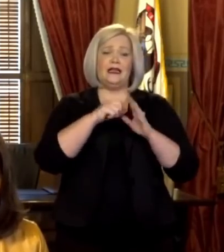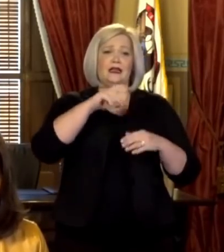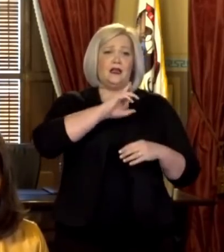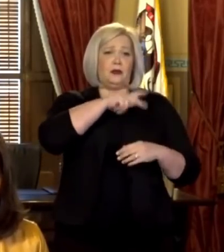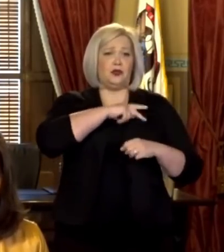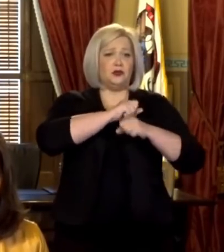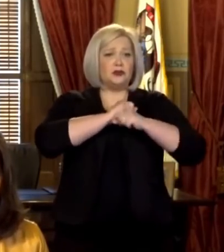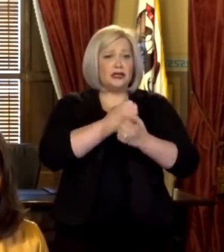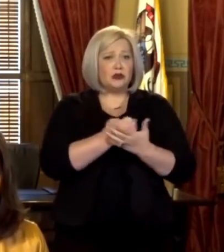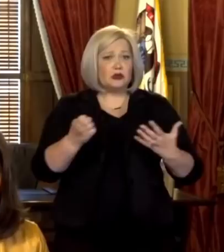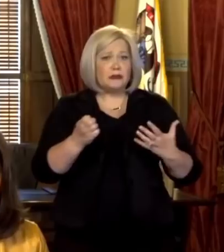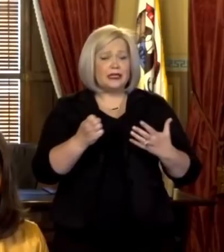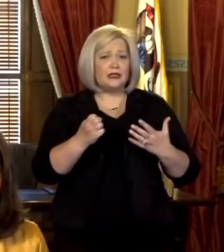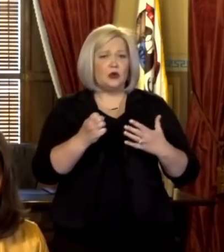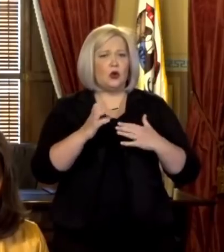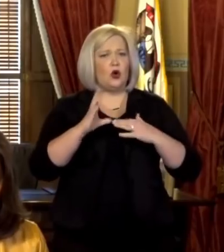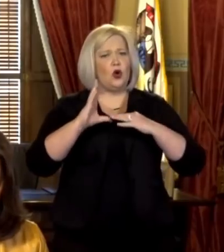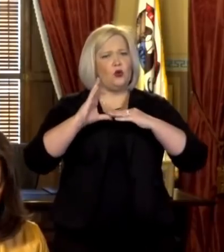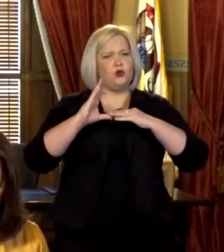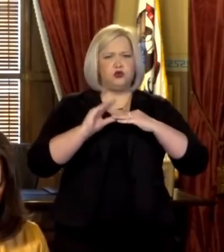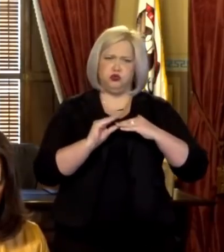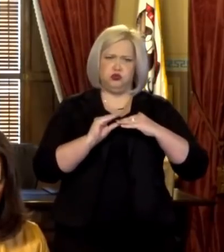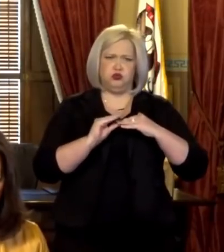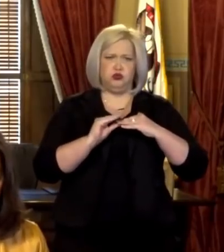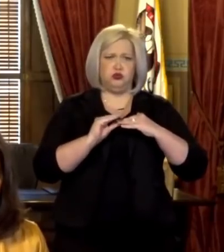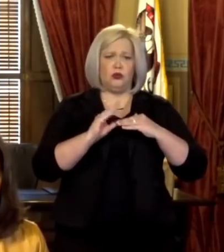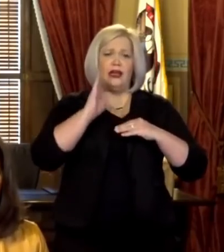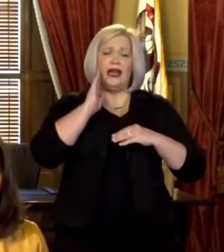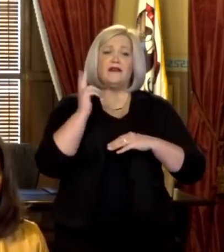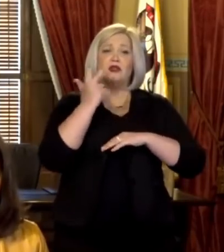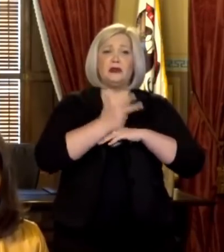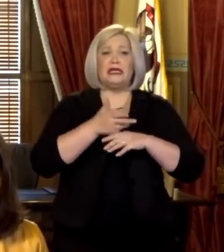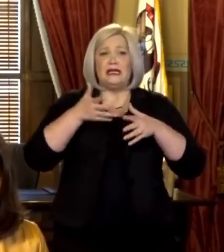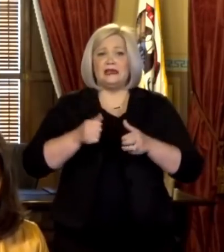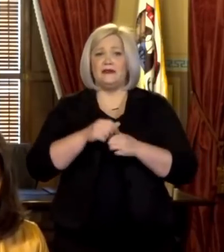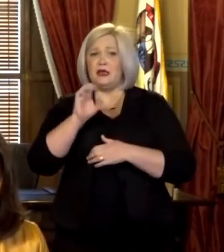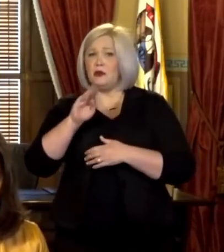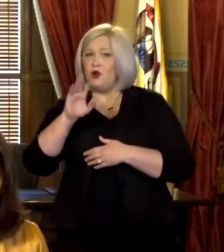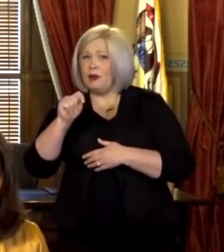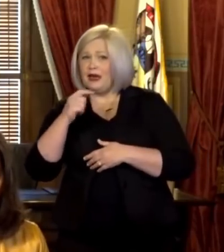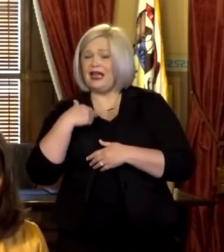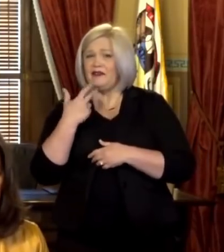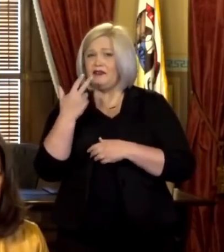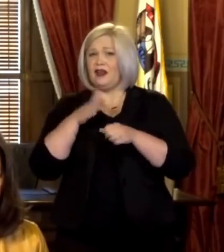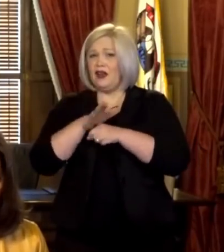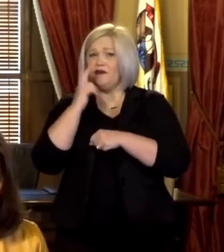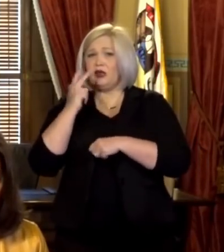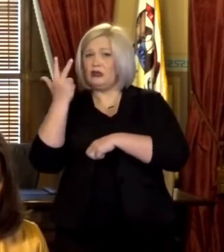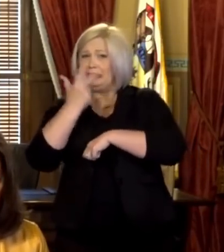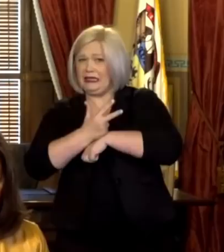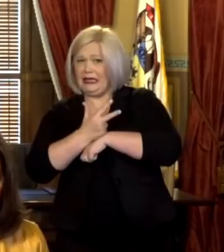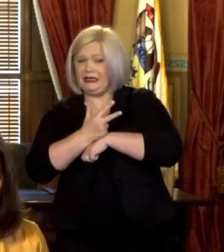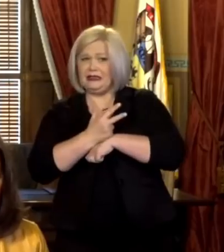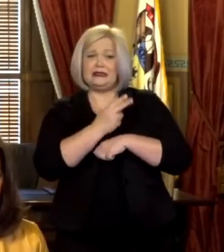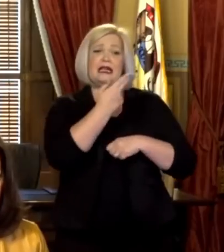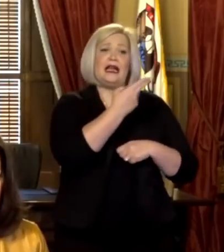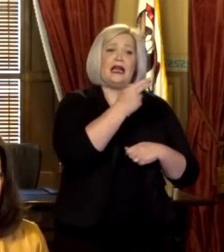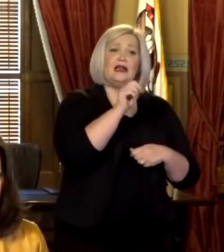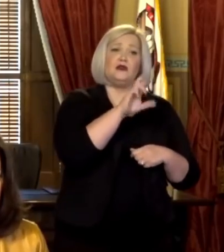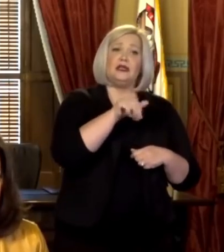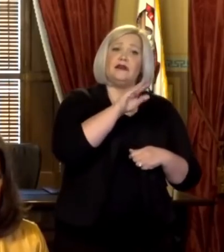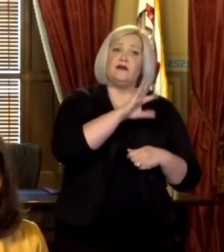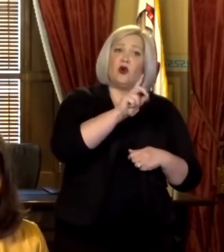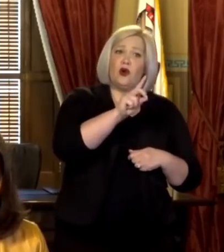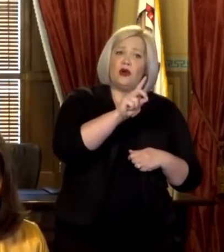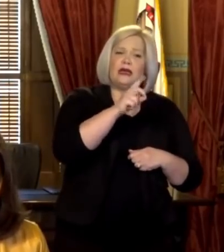3 days until N95 masks run out. At Henry Ford Health System, we have less than 4 days. And at the